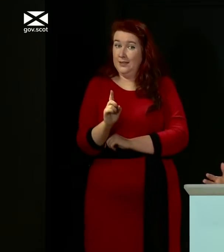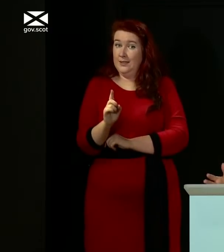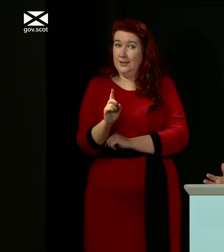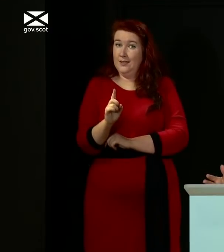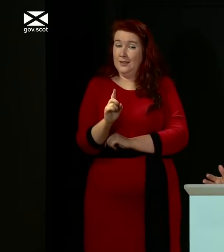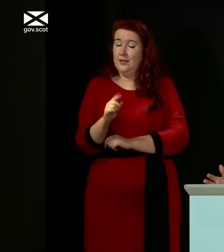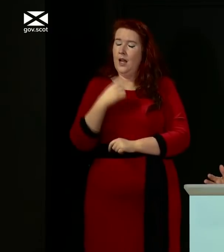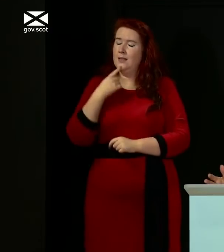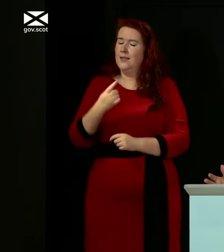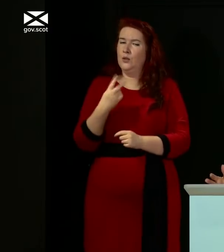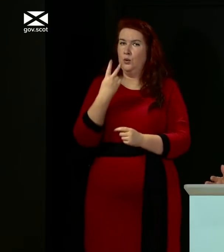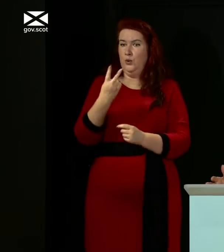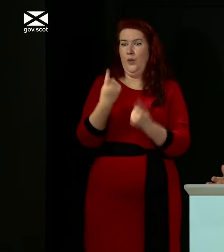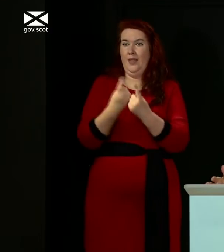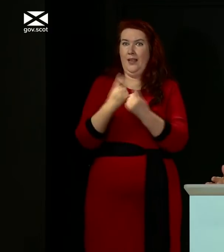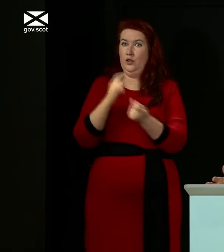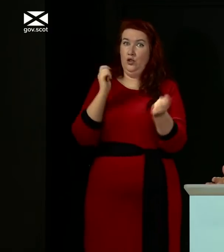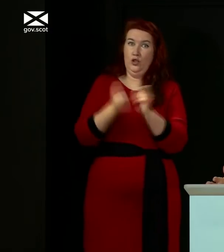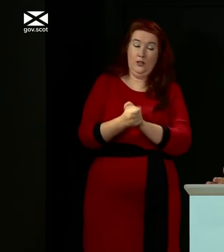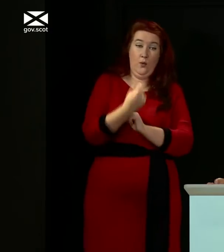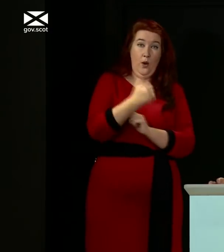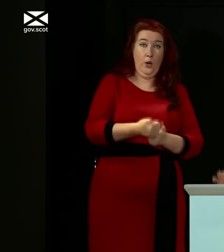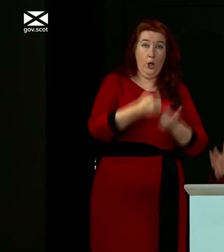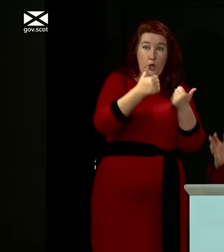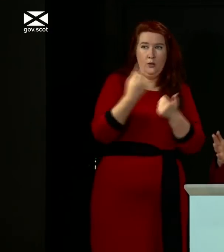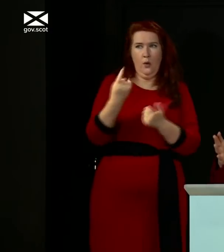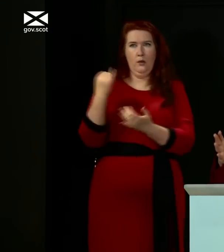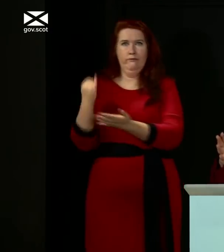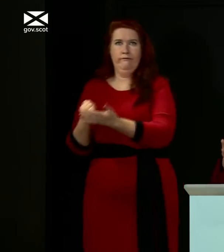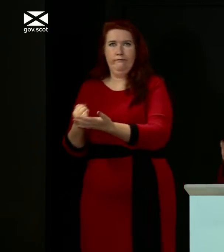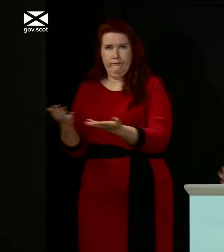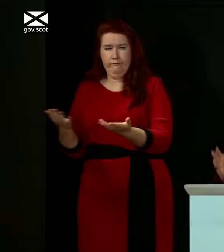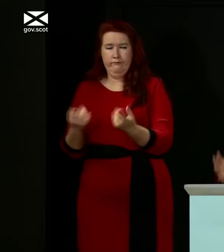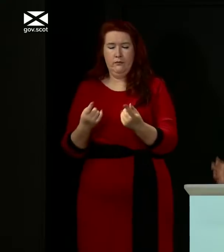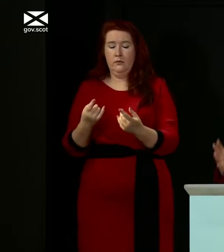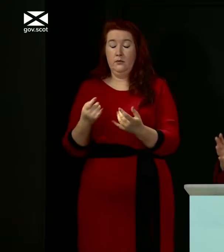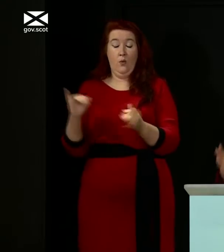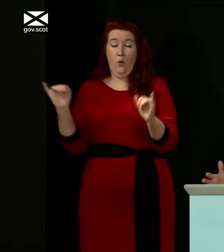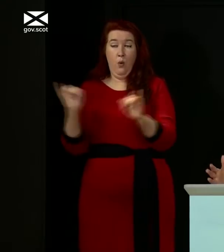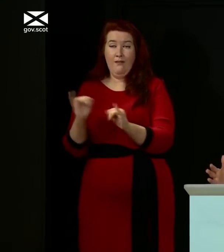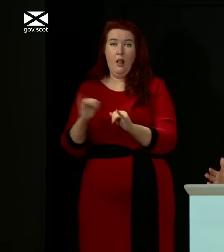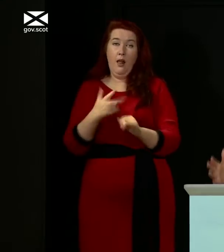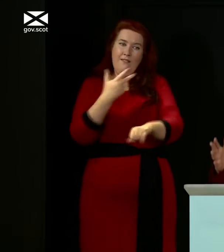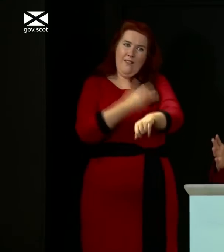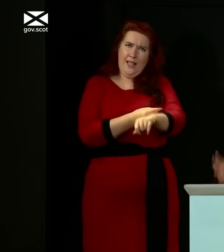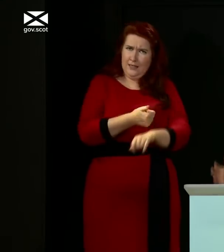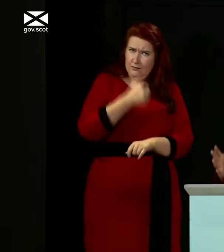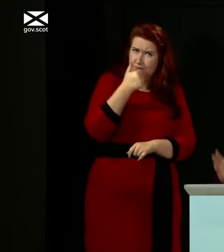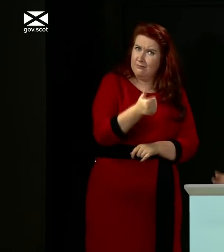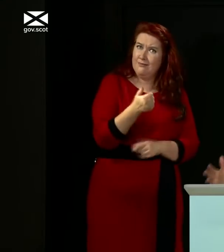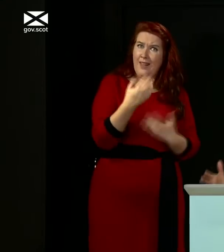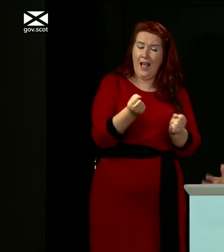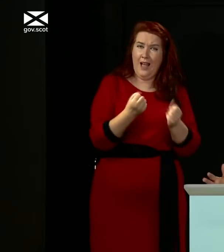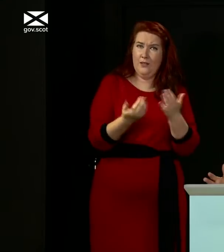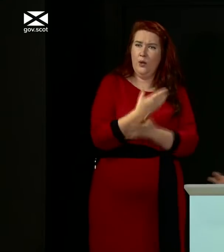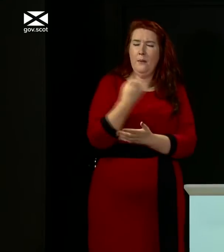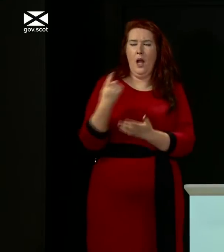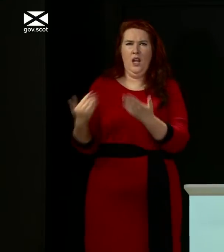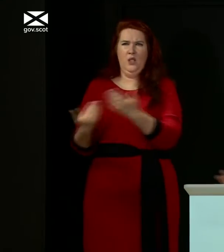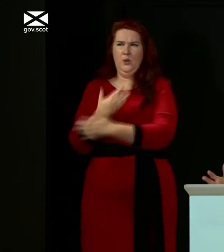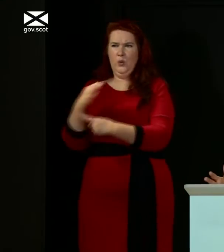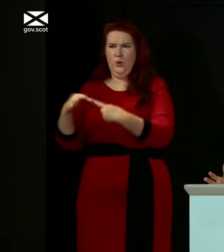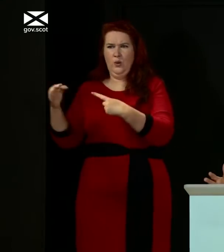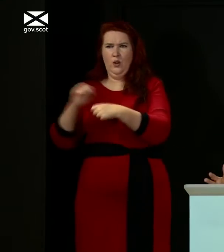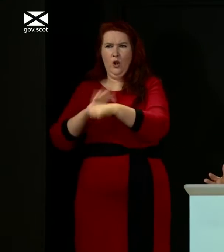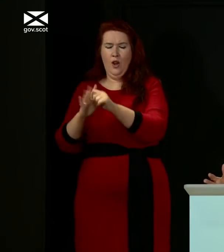being two game changers here, the really good one being the vaccines, but the really awful one being this new variant, is